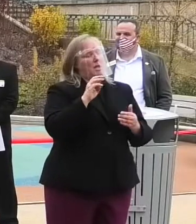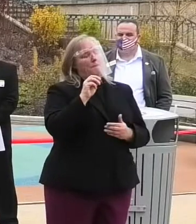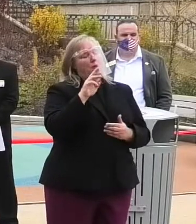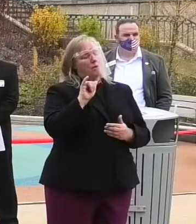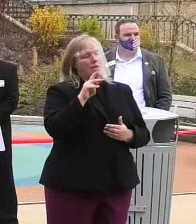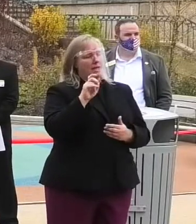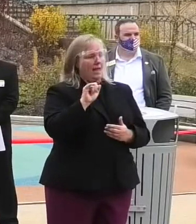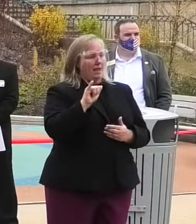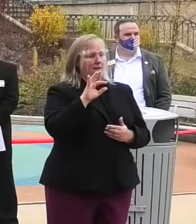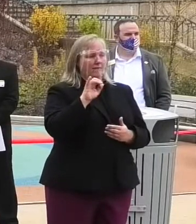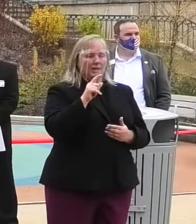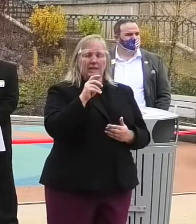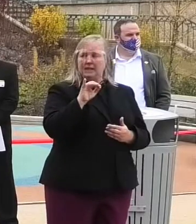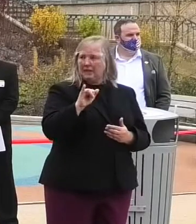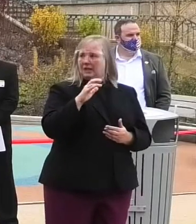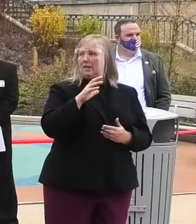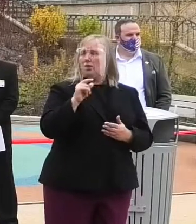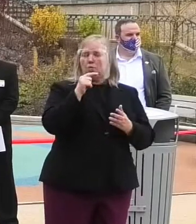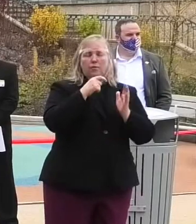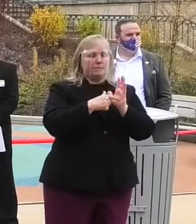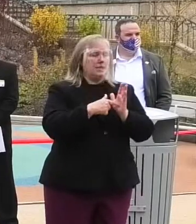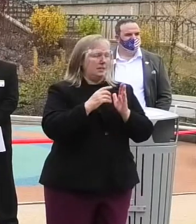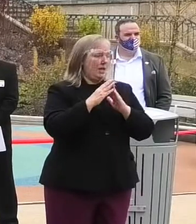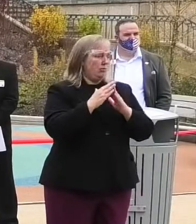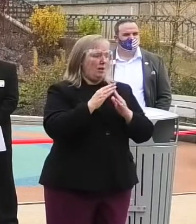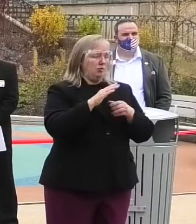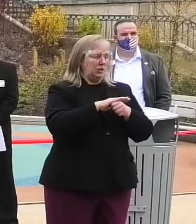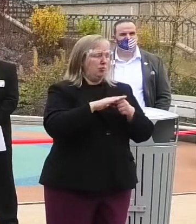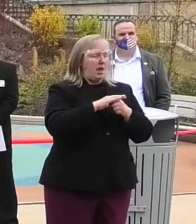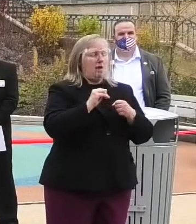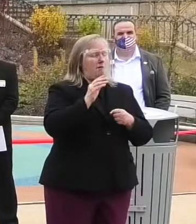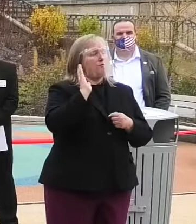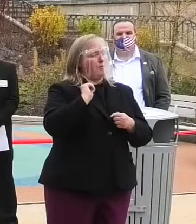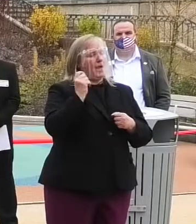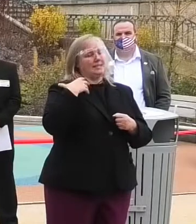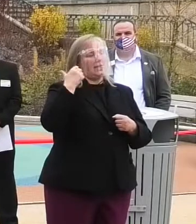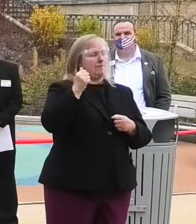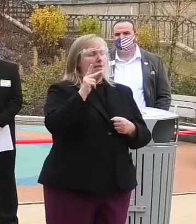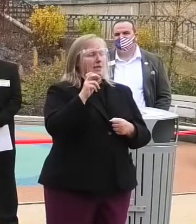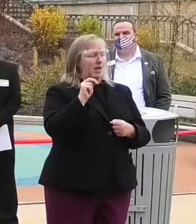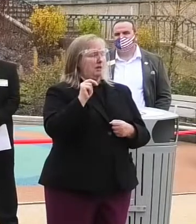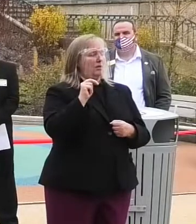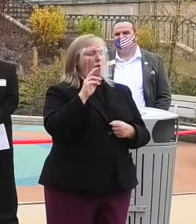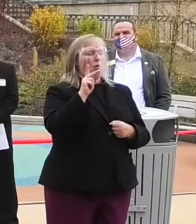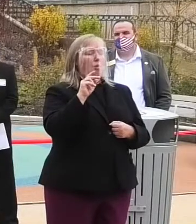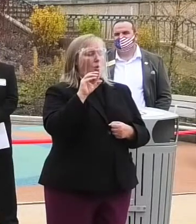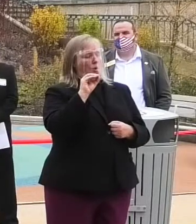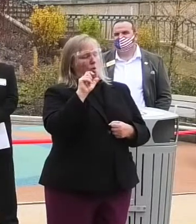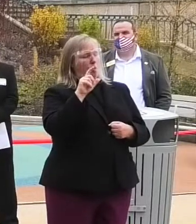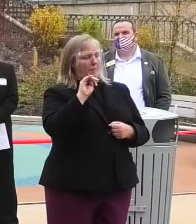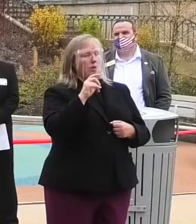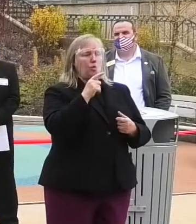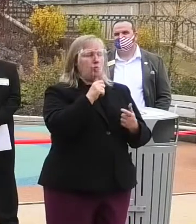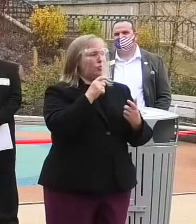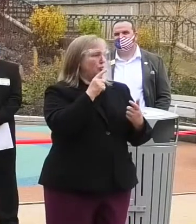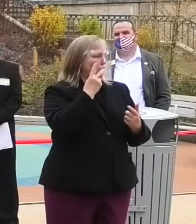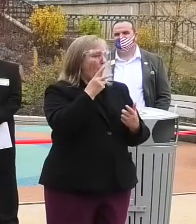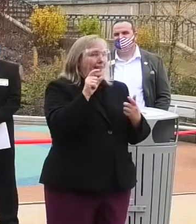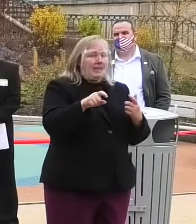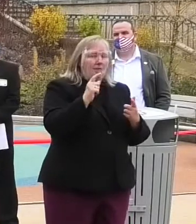the Downtown District, and former County Executive Ken Ullman, who saw the need for authentic public space in Downtown